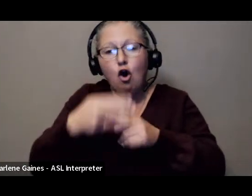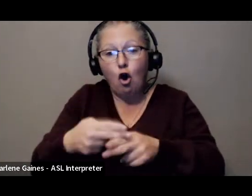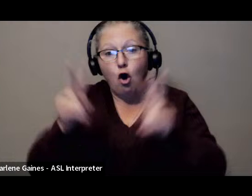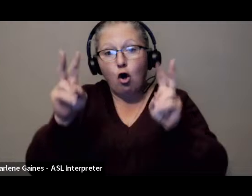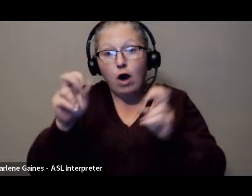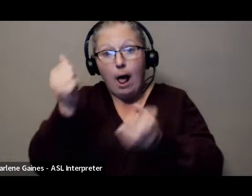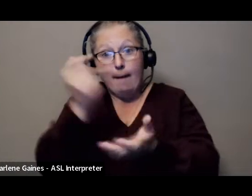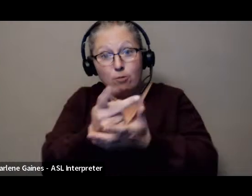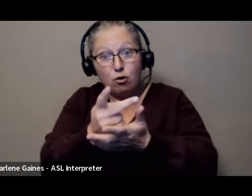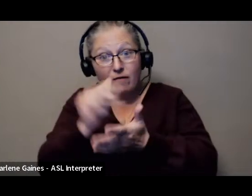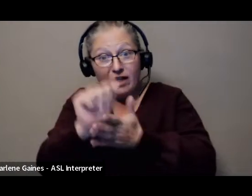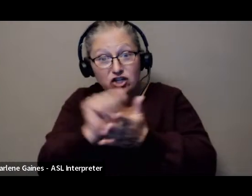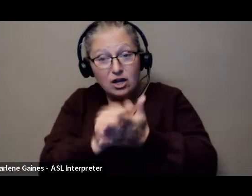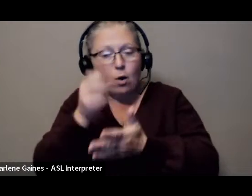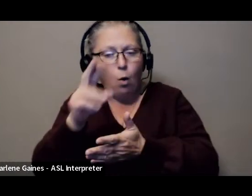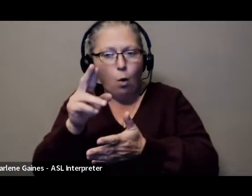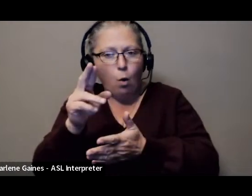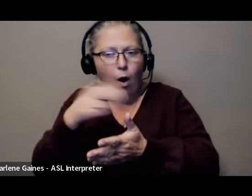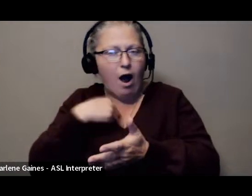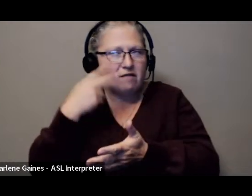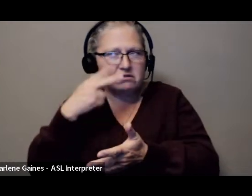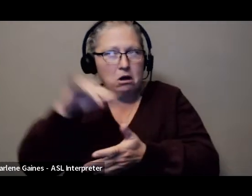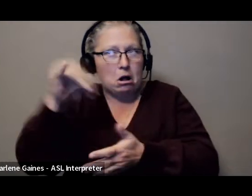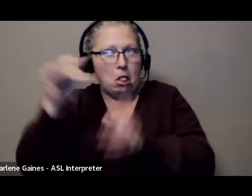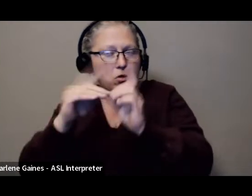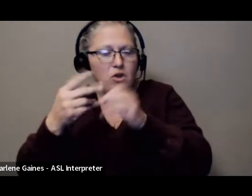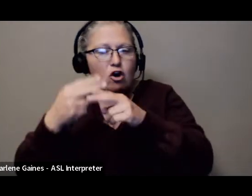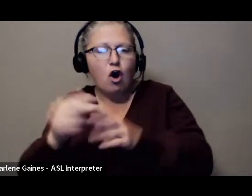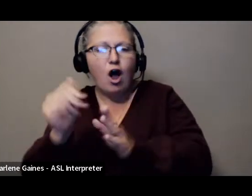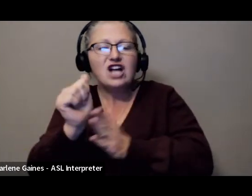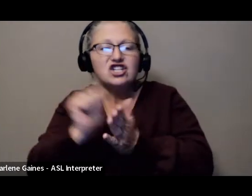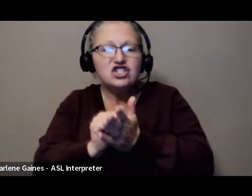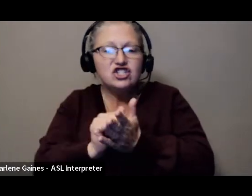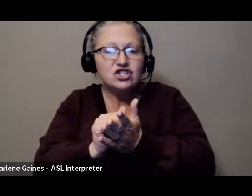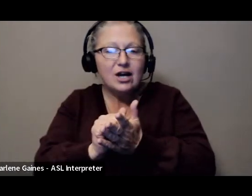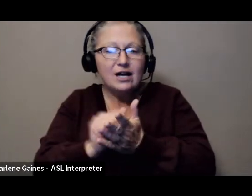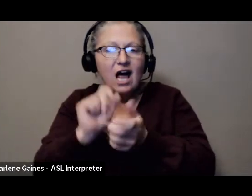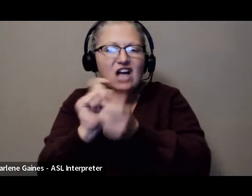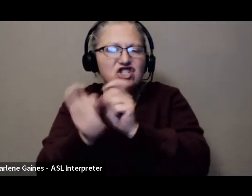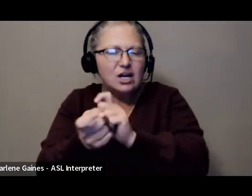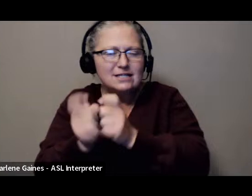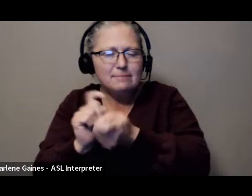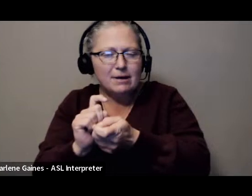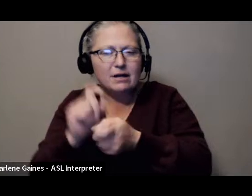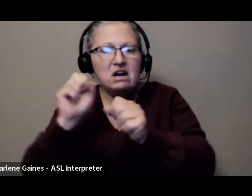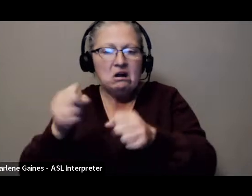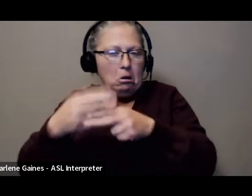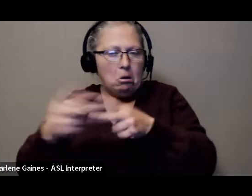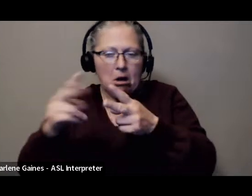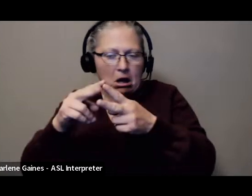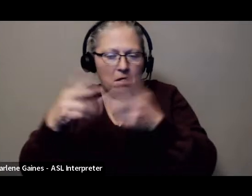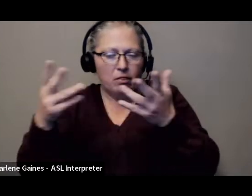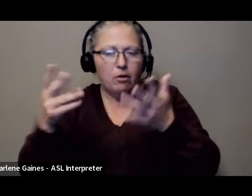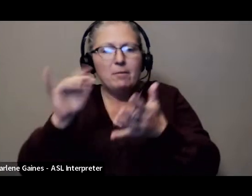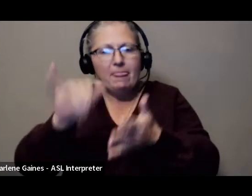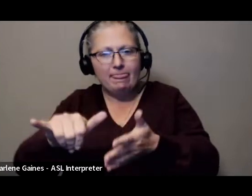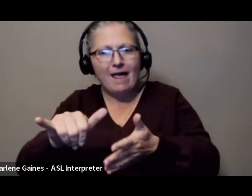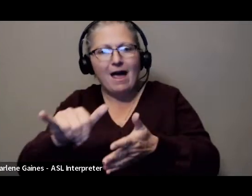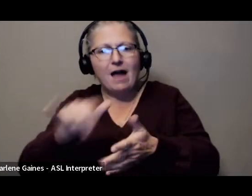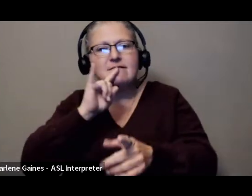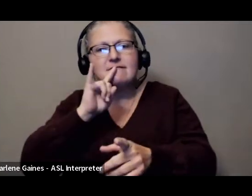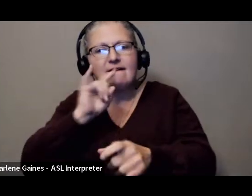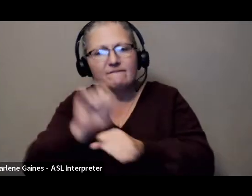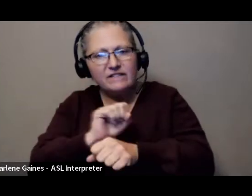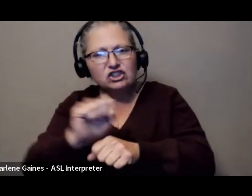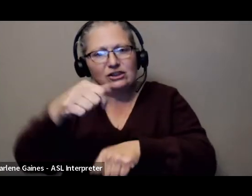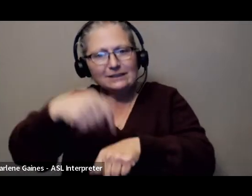approving the agenda or what I've seen in other districts called agenda adjustments we can call it either one, but that would be an official